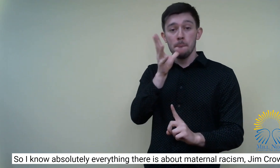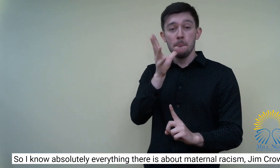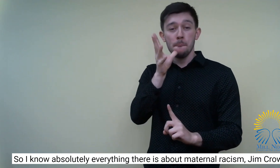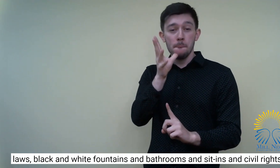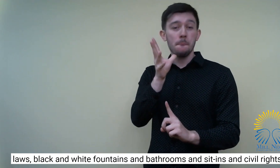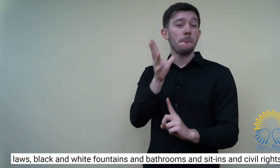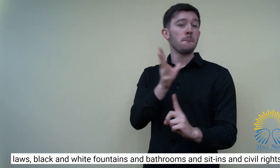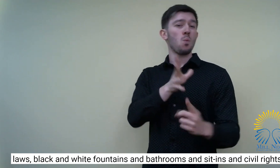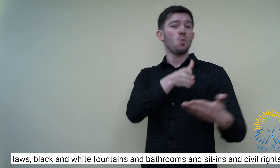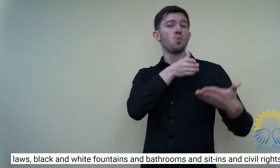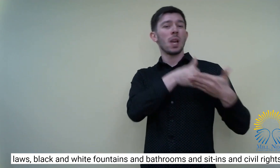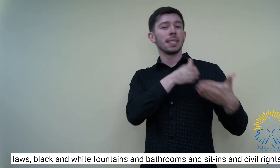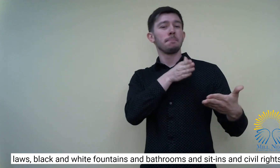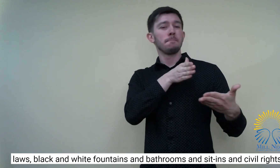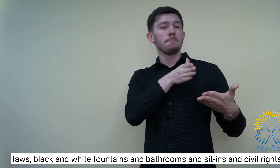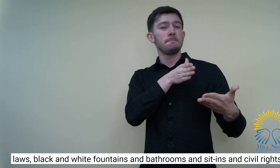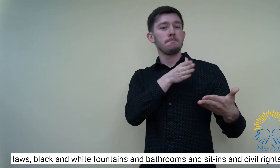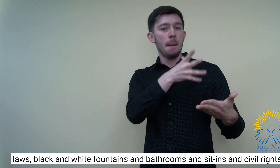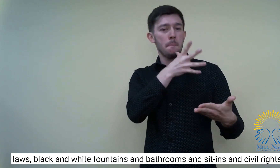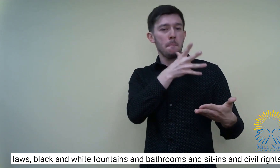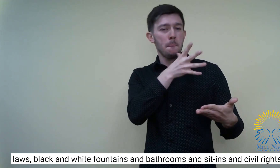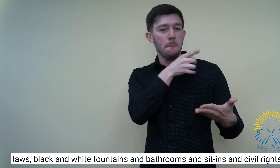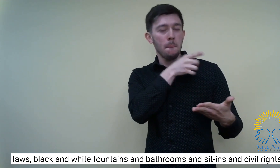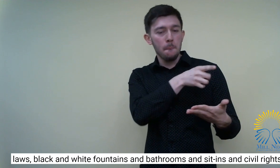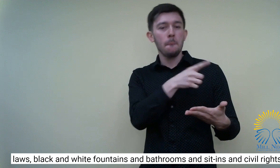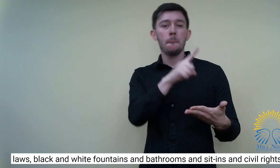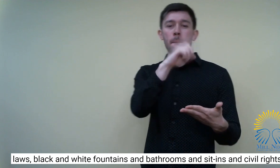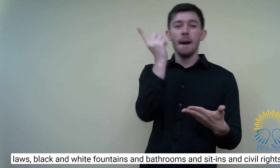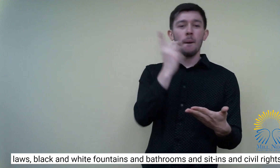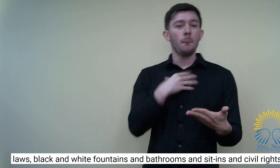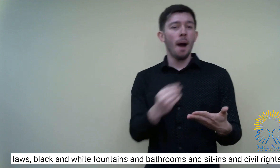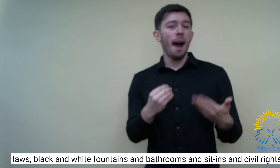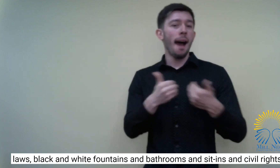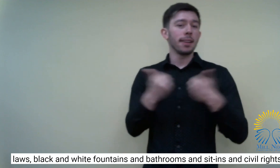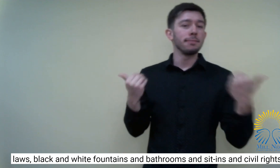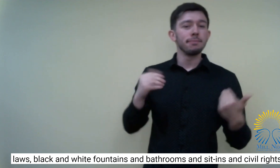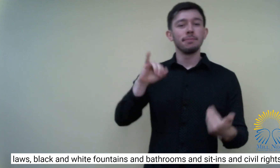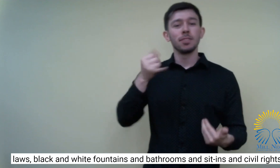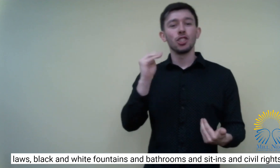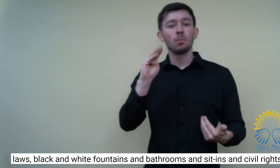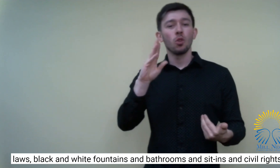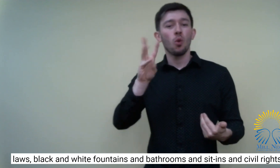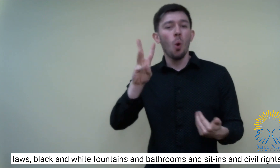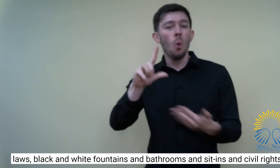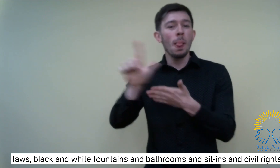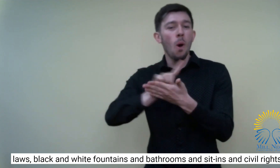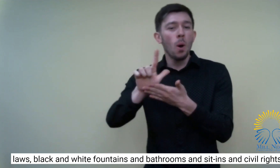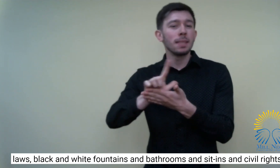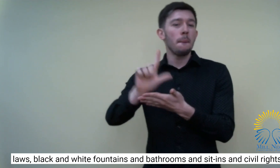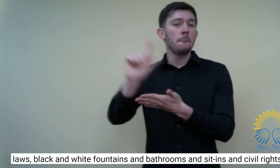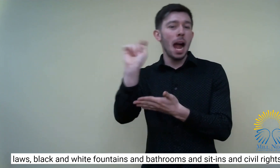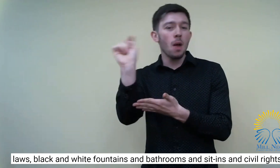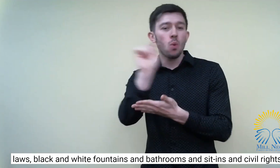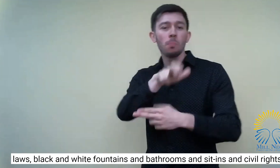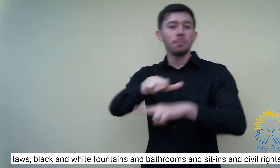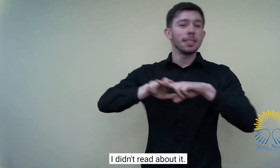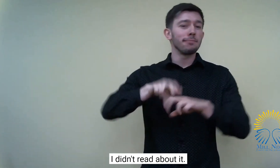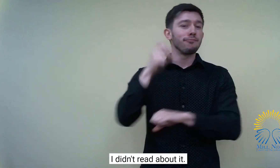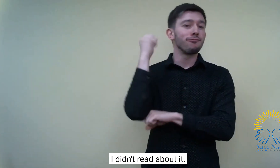Crow laws, black and white fountains and bathrooms and sit-ins and civil rights. I didn't read